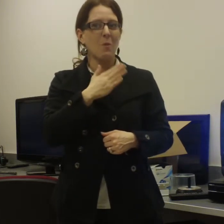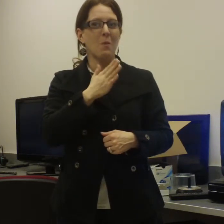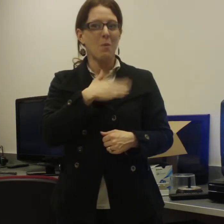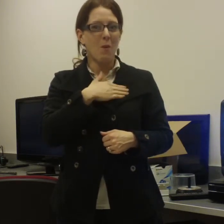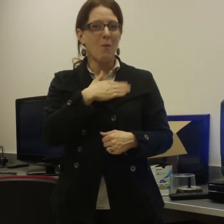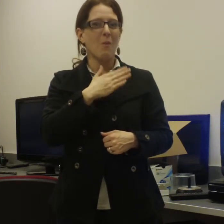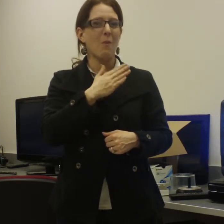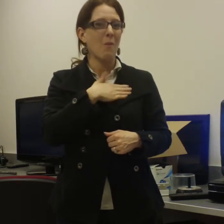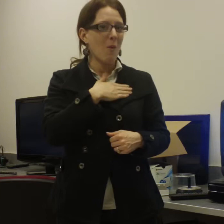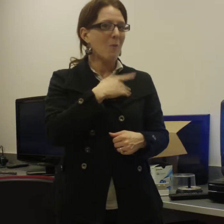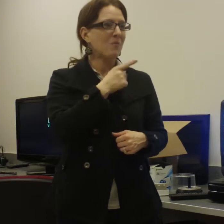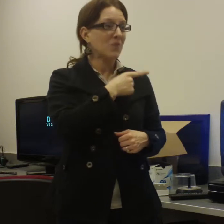Can everyone hear it?